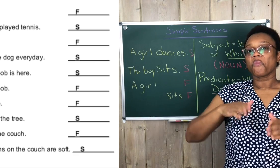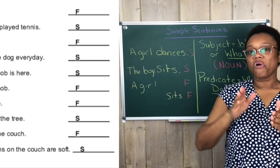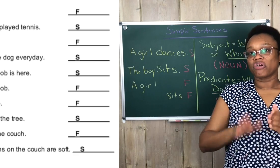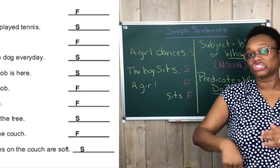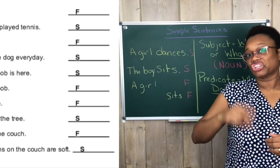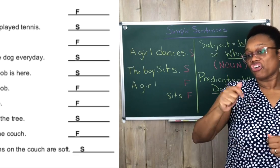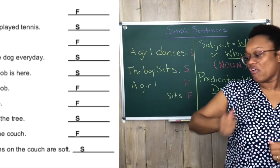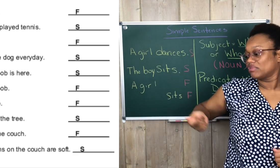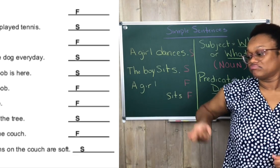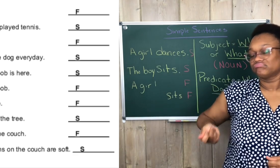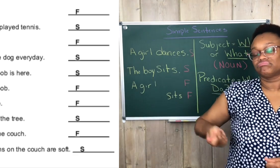dog.